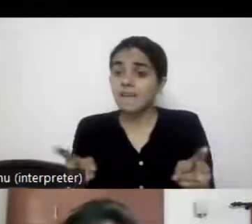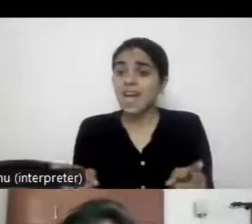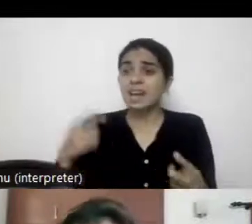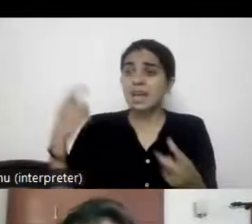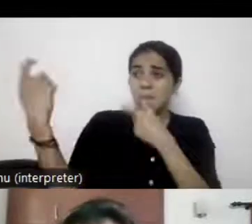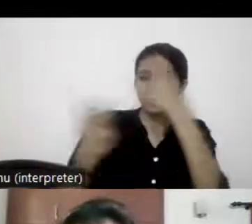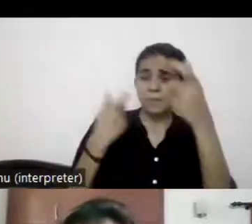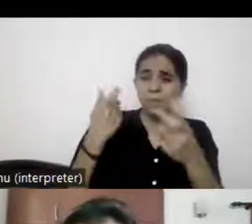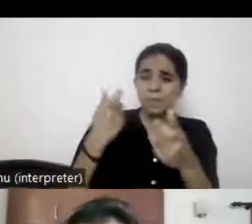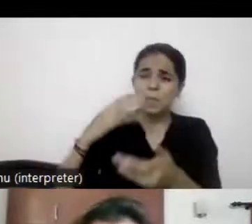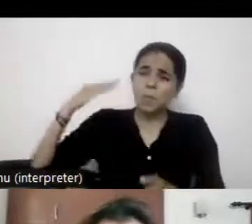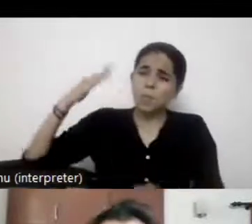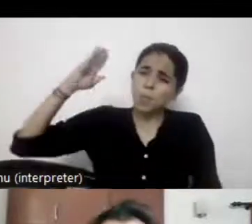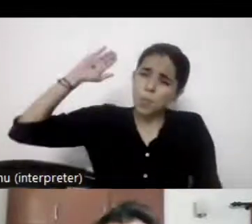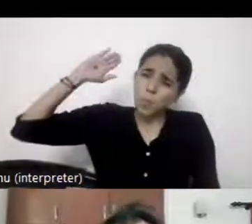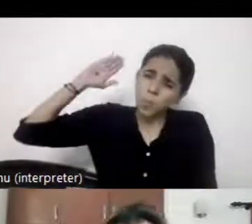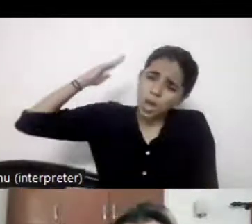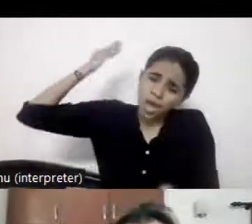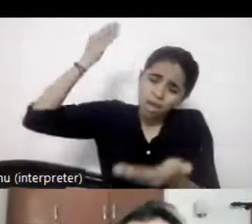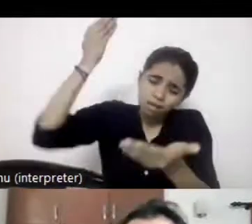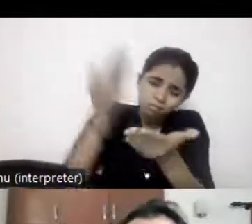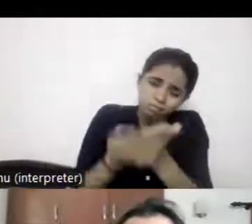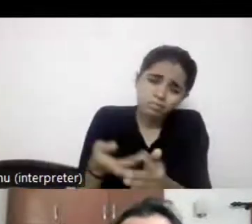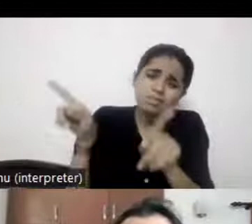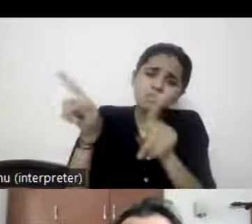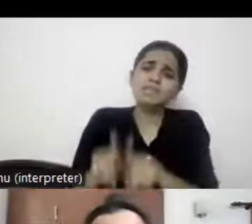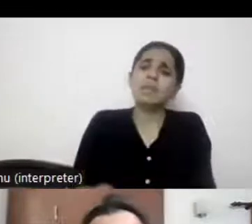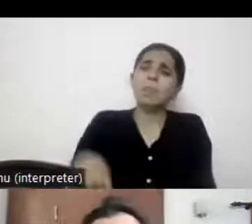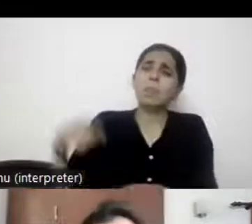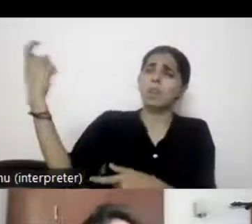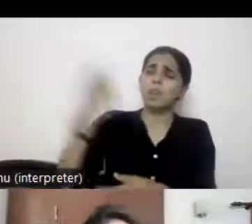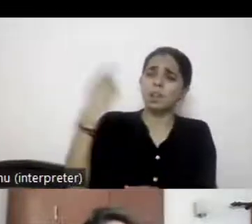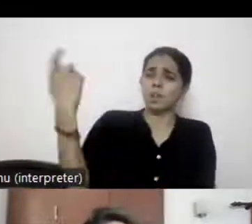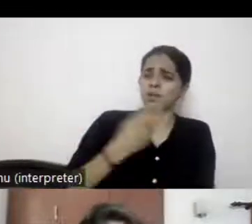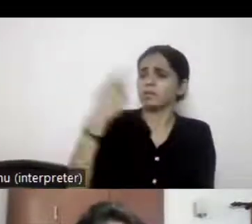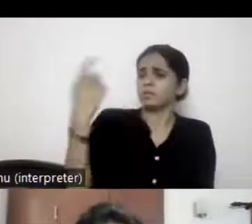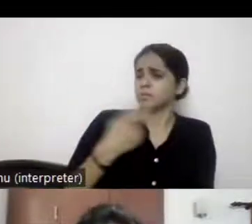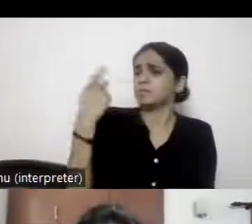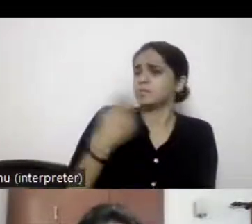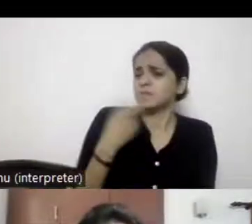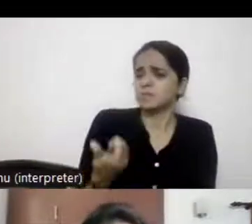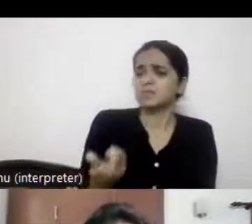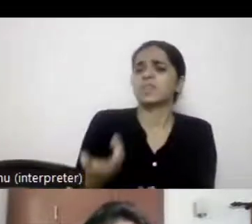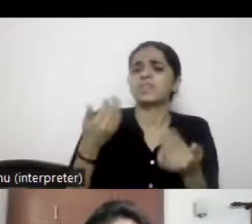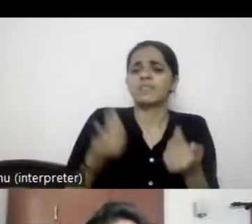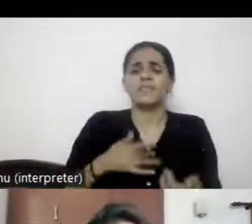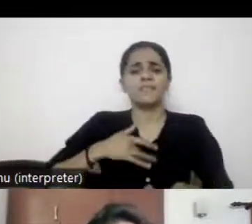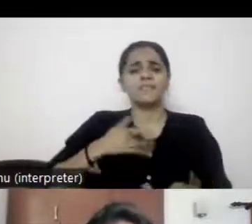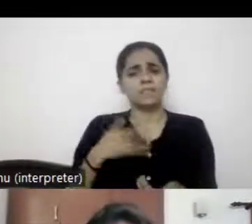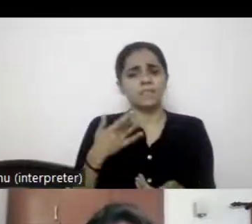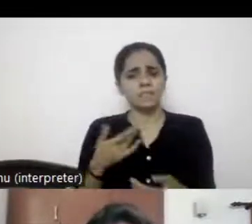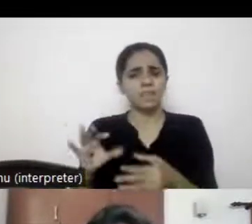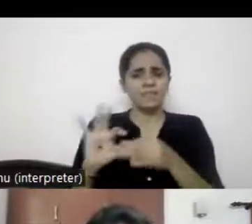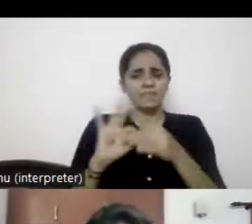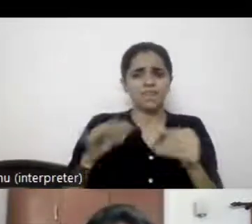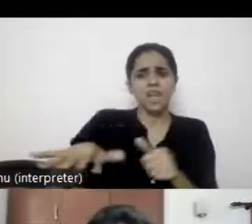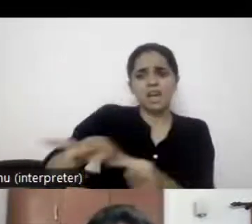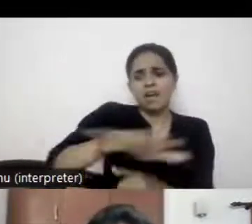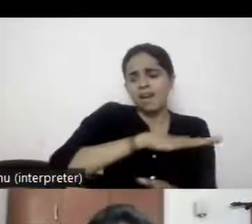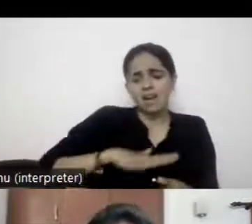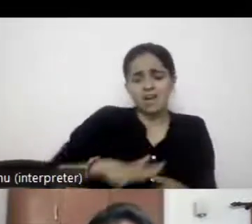stereotypes. There is a load of stereotypes that we create around that